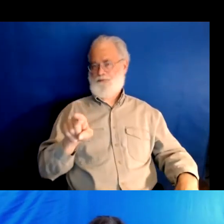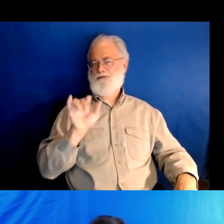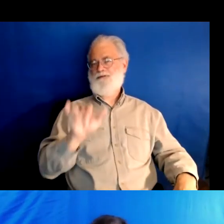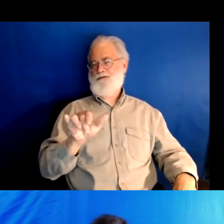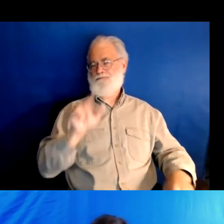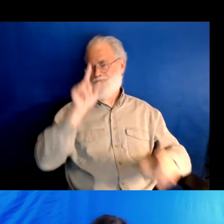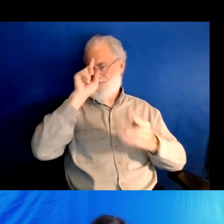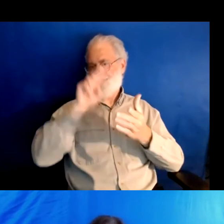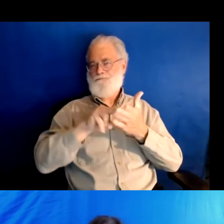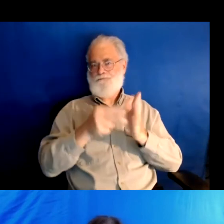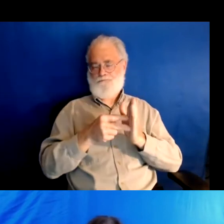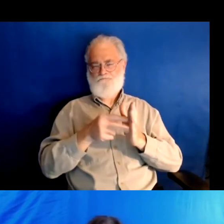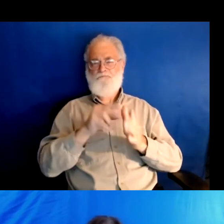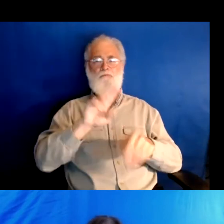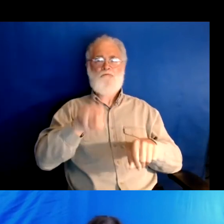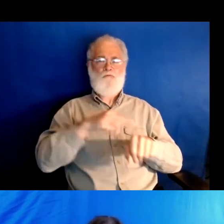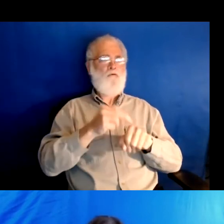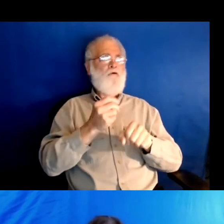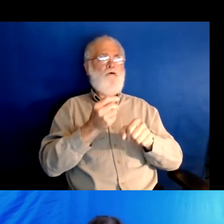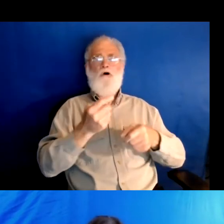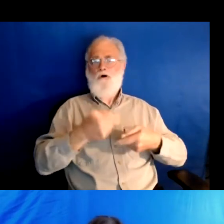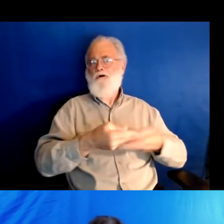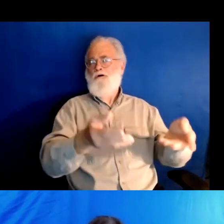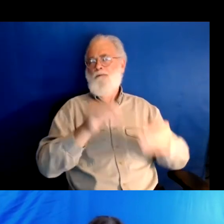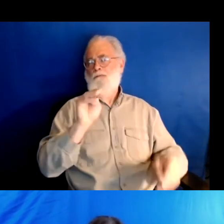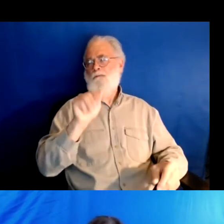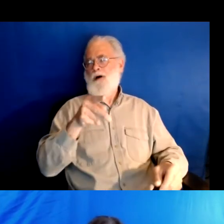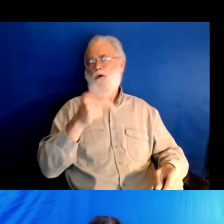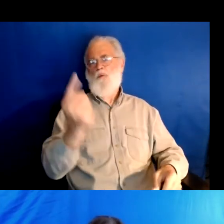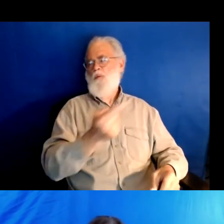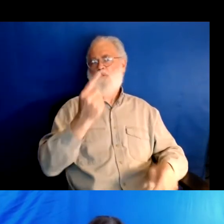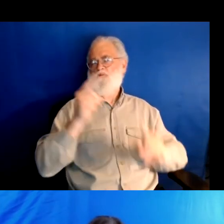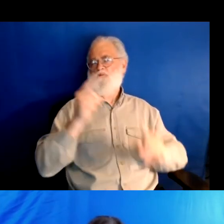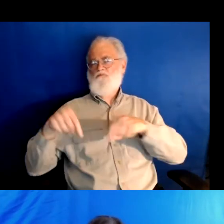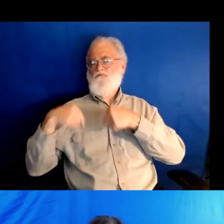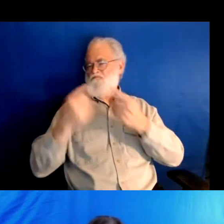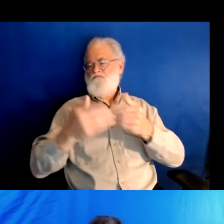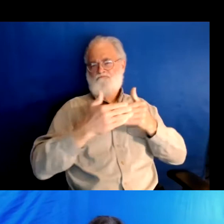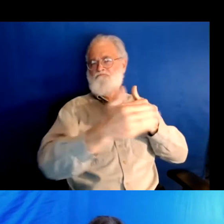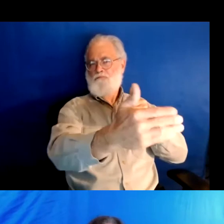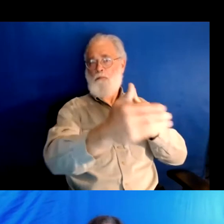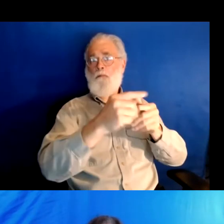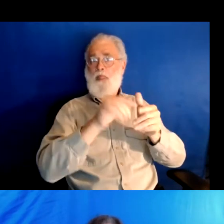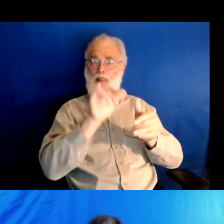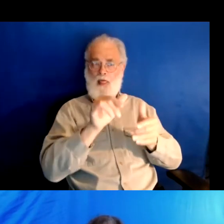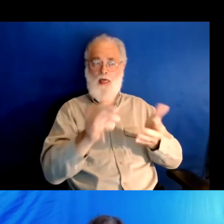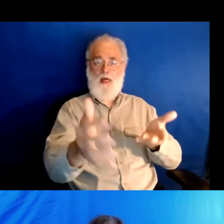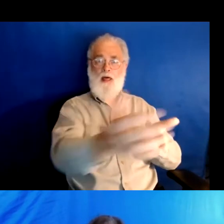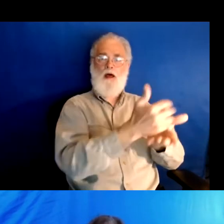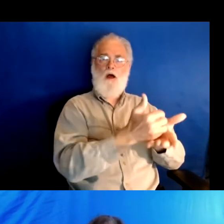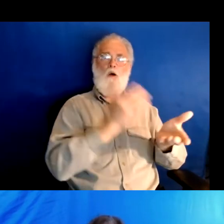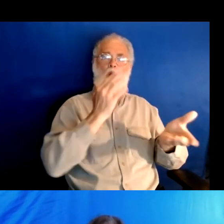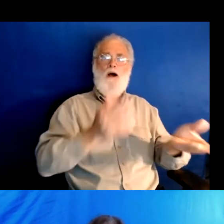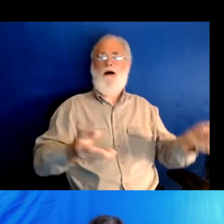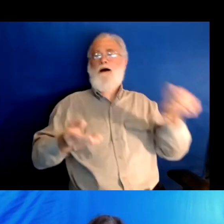student scores. That's the big question, and that's the intent. You know, we always give the MAP test, we have